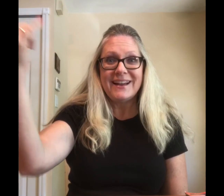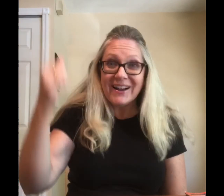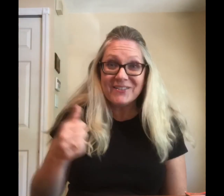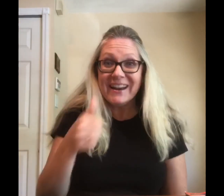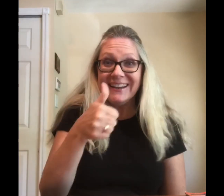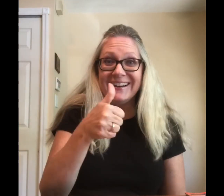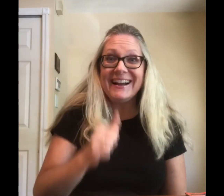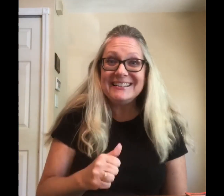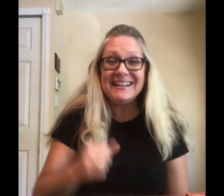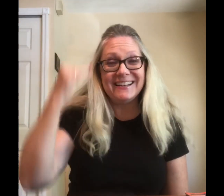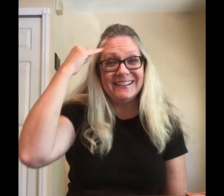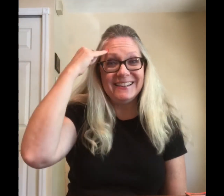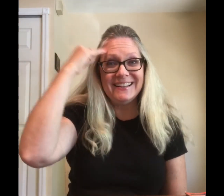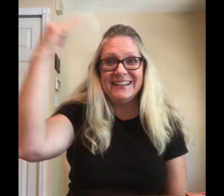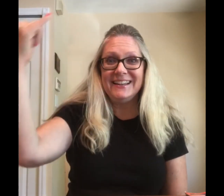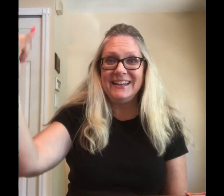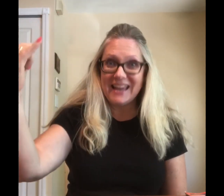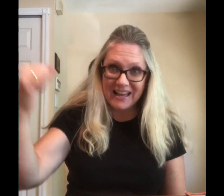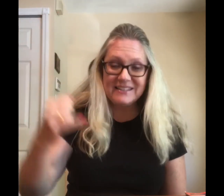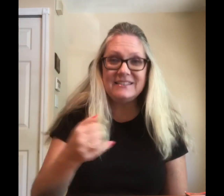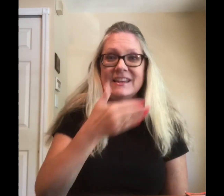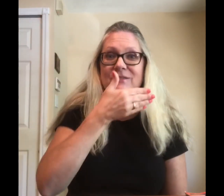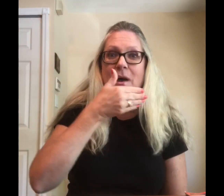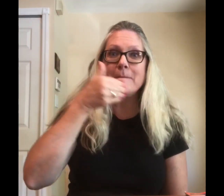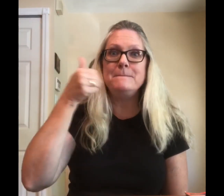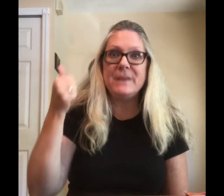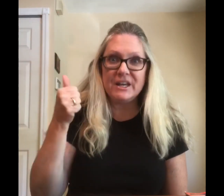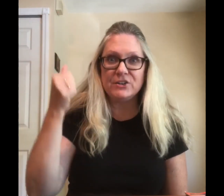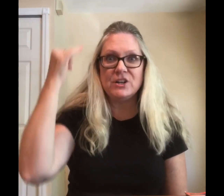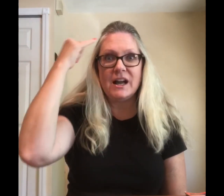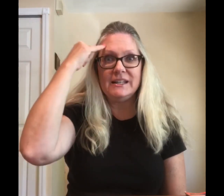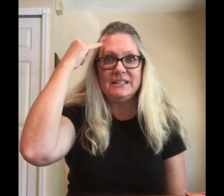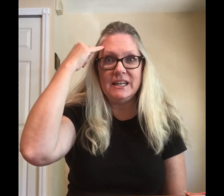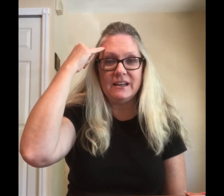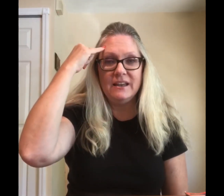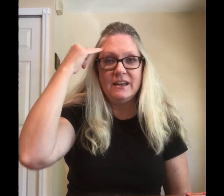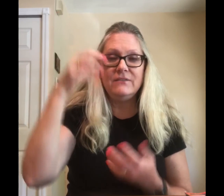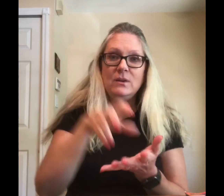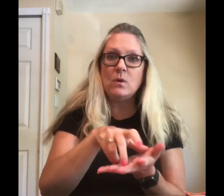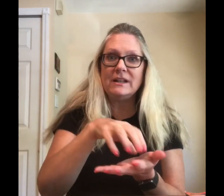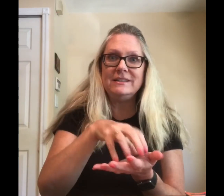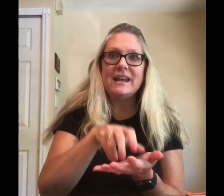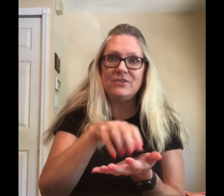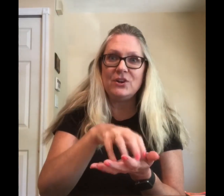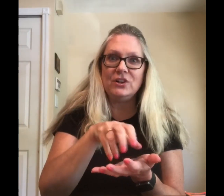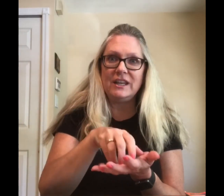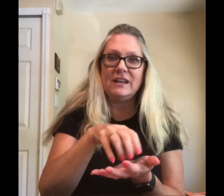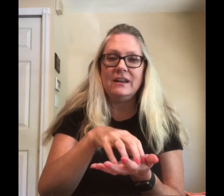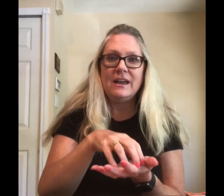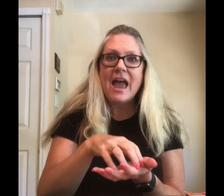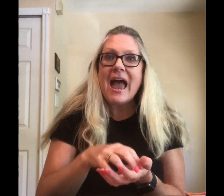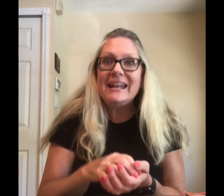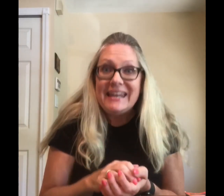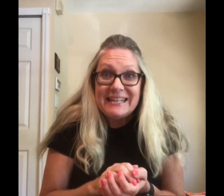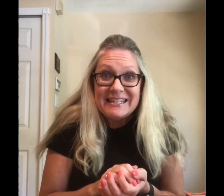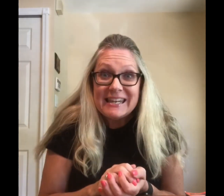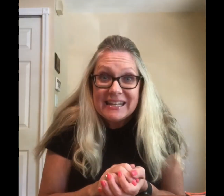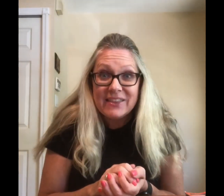Right, idea. He had to think of a better idea if he wanted to get the cookie. And he did think of a